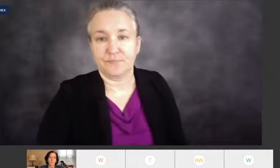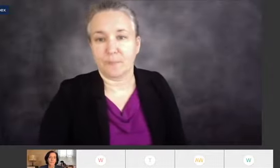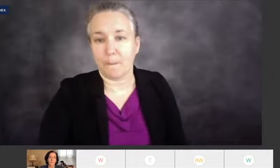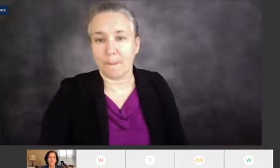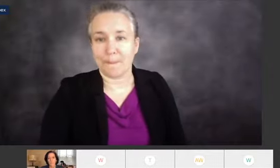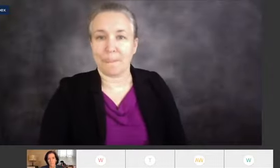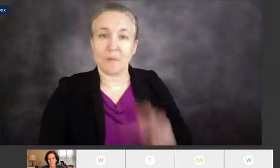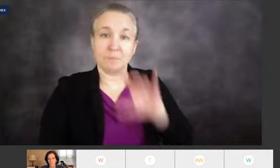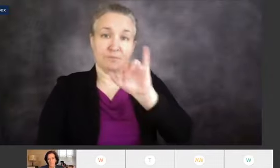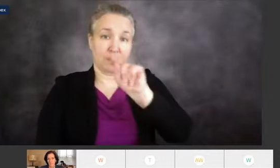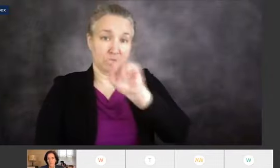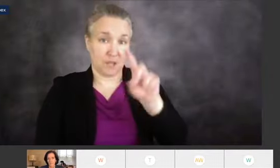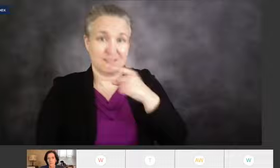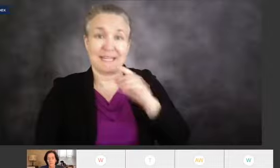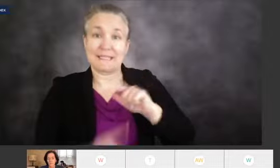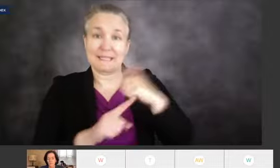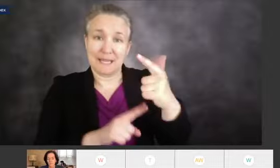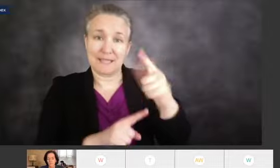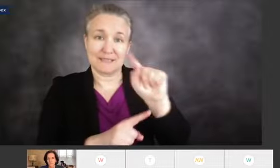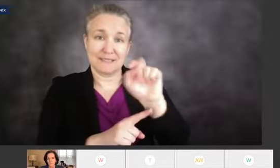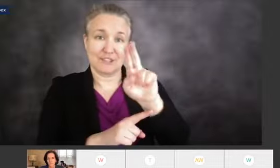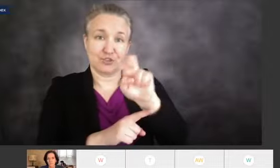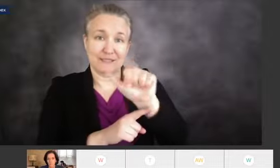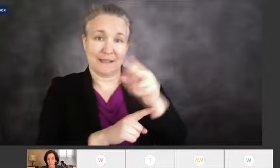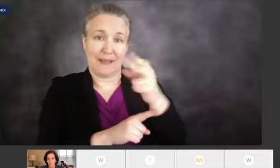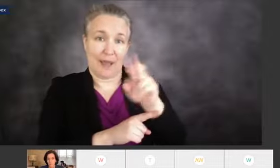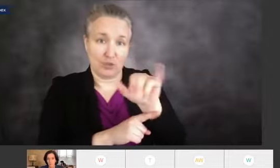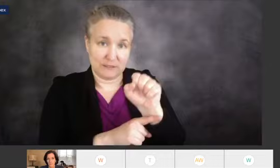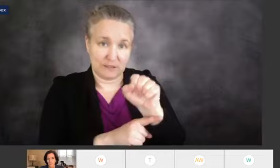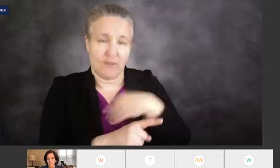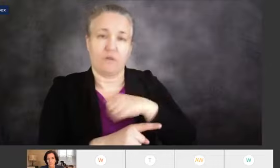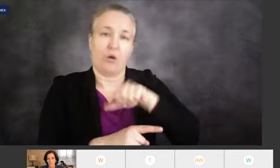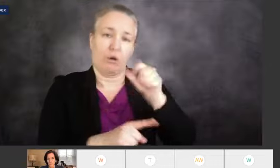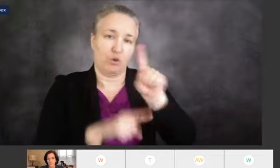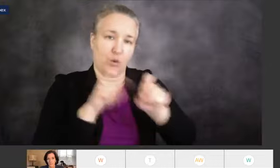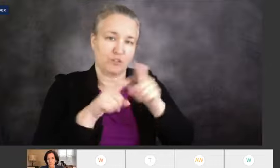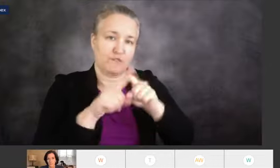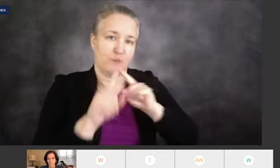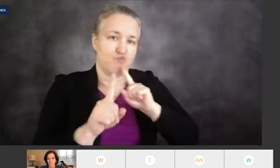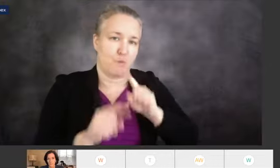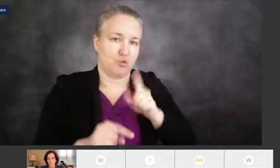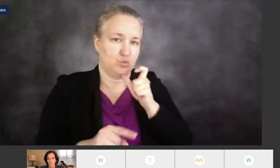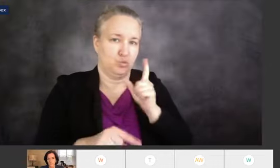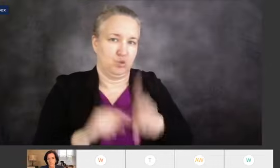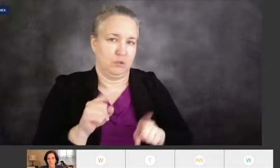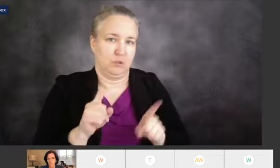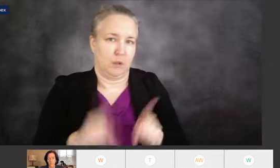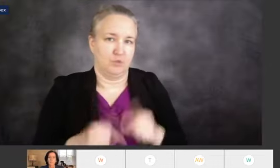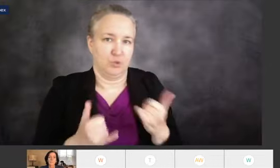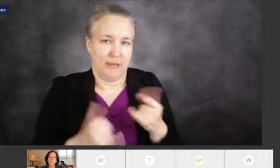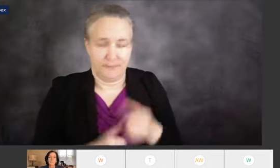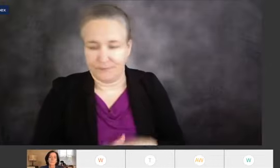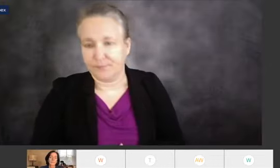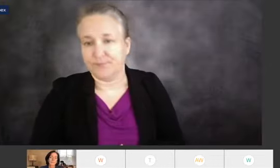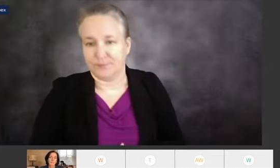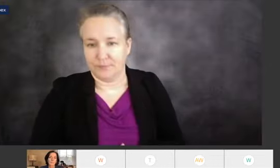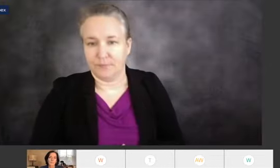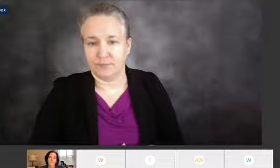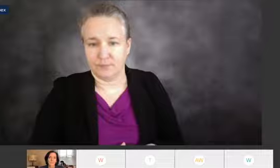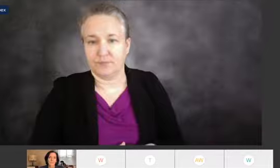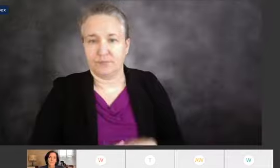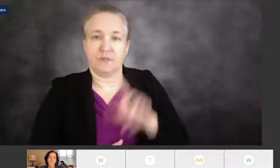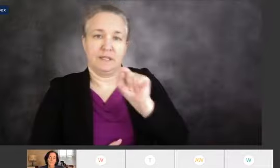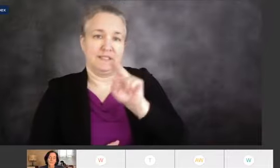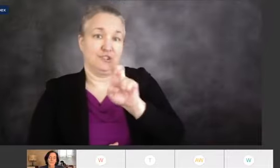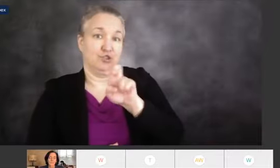Thanks, Deanna. Next, we'll go to Teresa Harris with some questions from reporters who couldn't be with us here today. Yes, I have